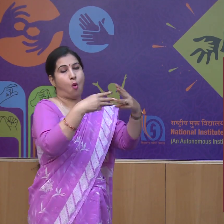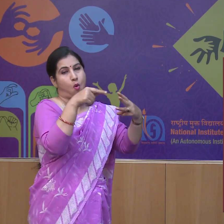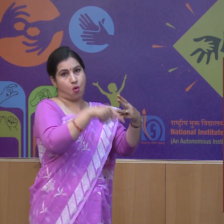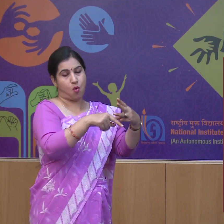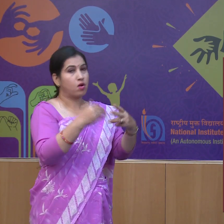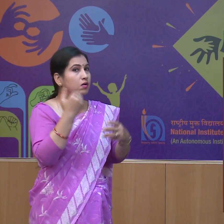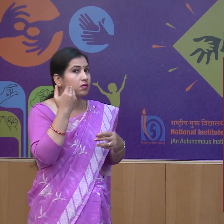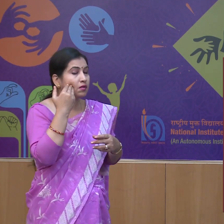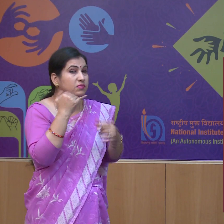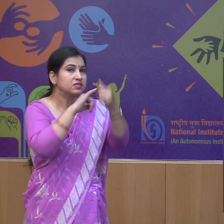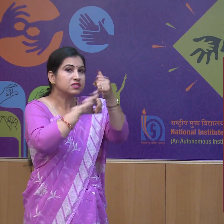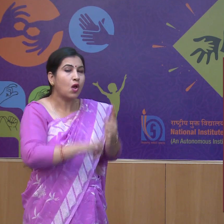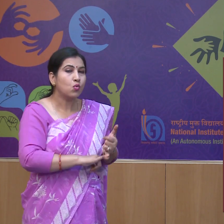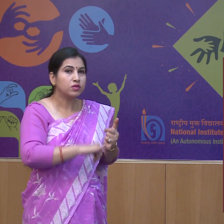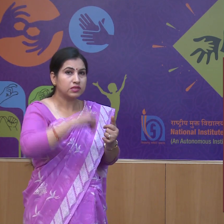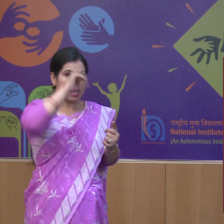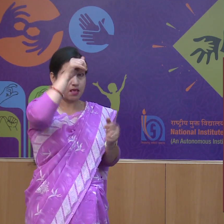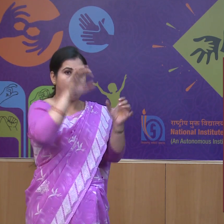in southern India.